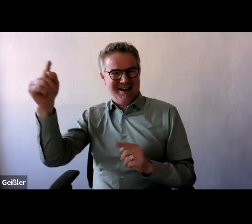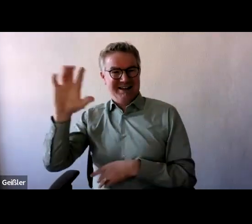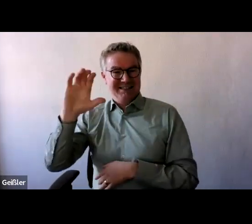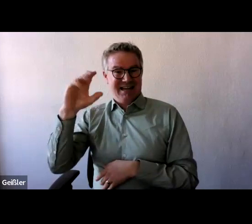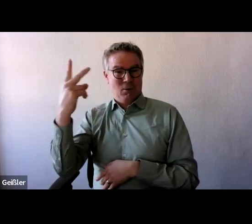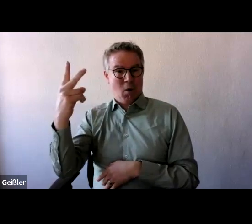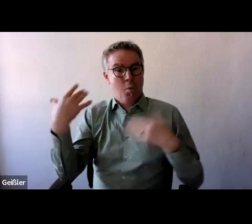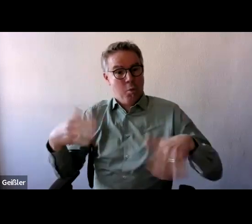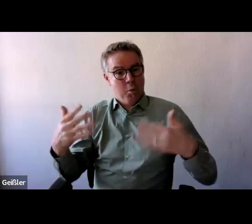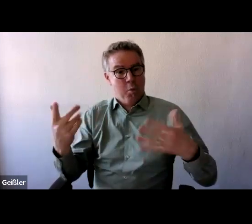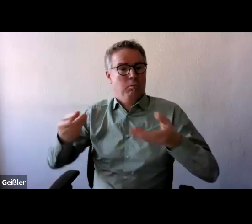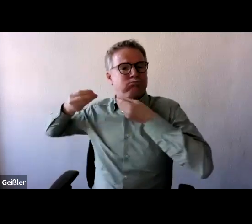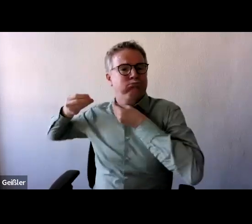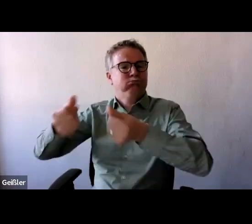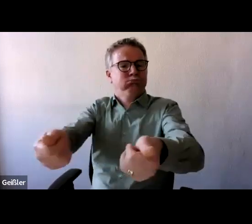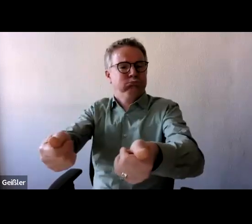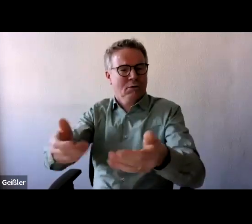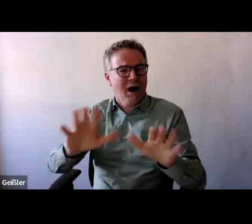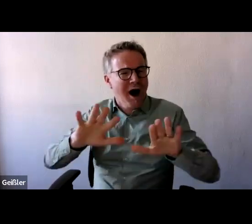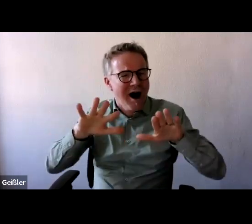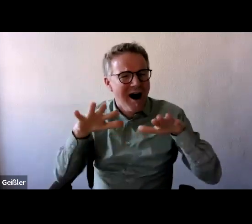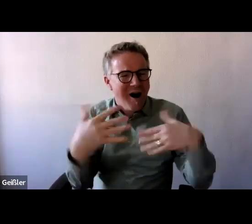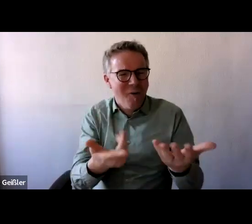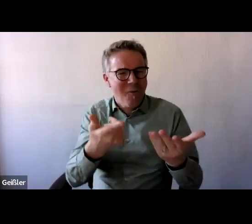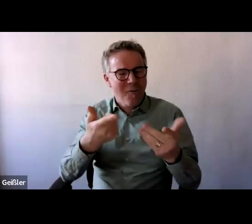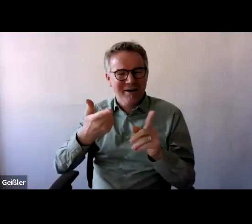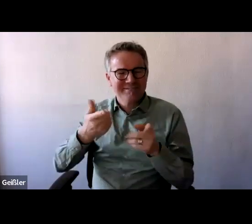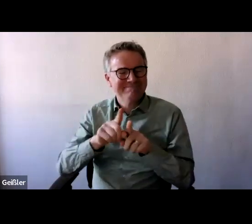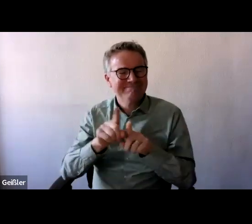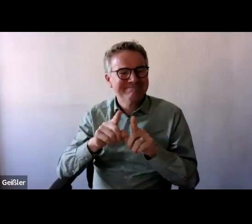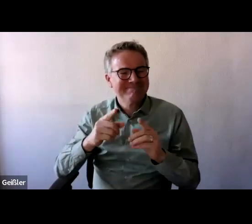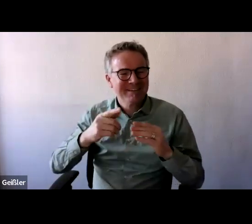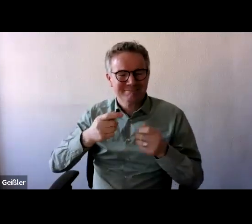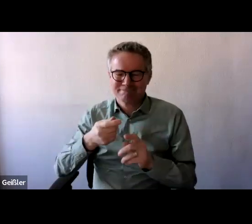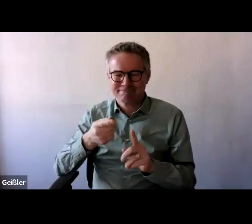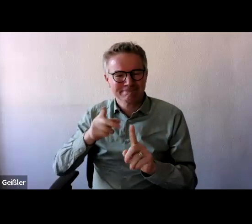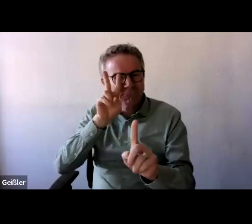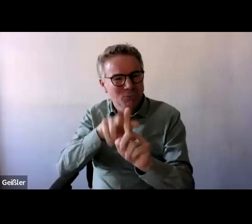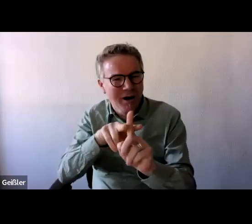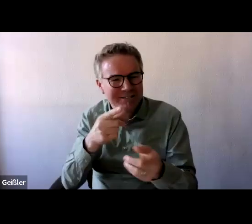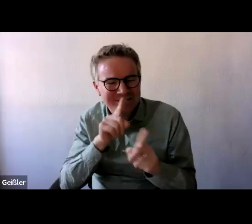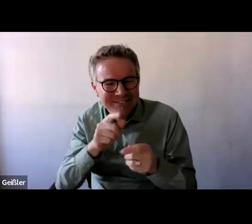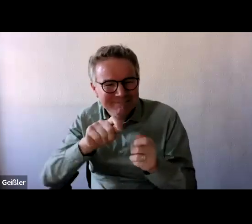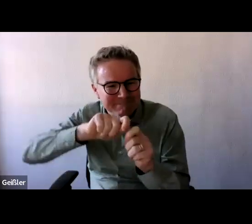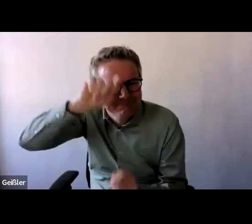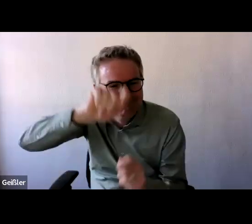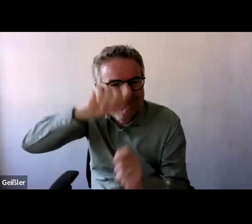expecting fluency, right? Compared to at C2, right? So then how